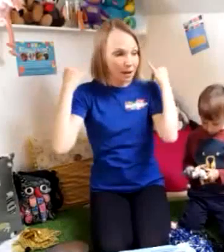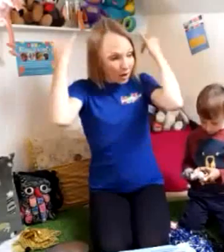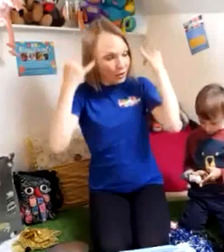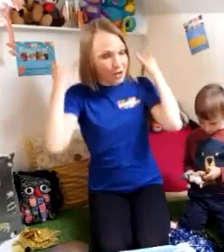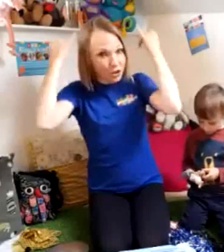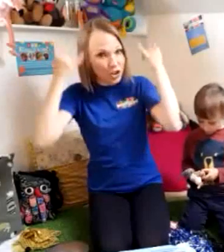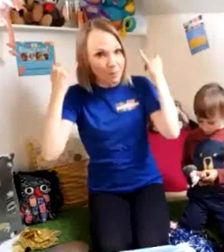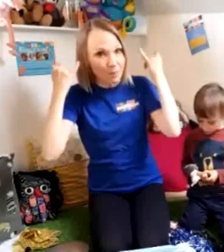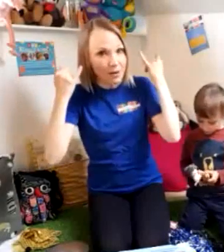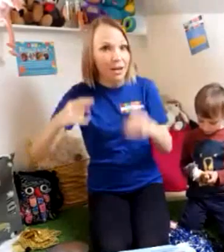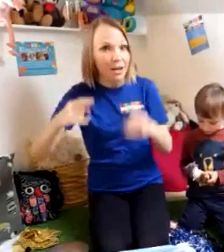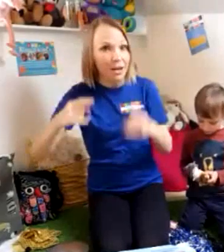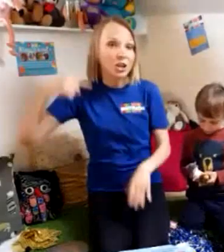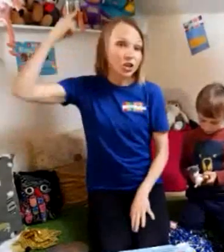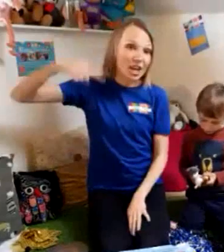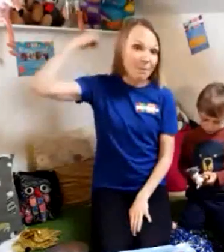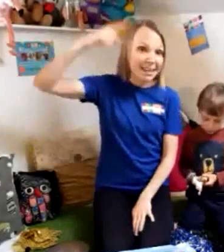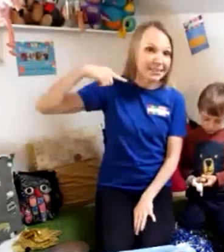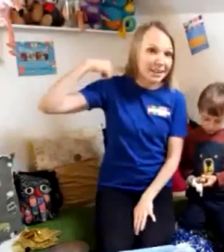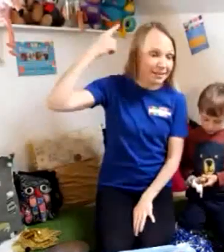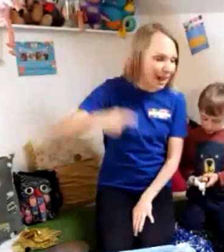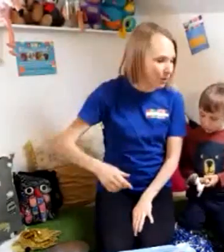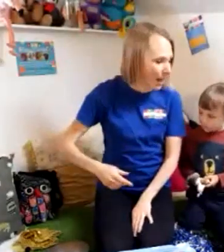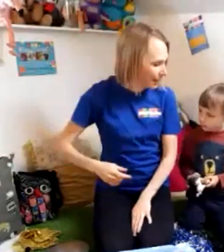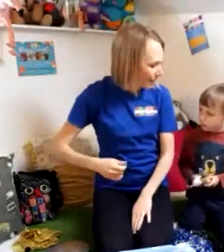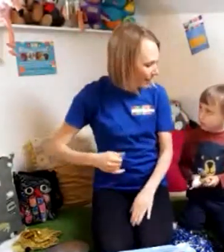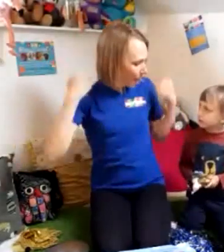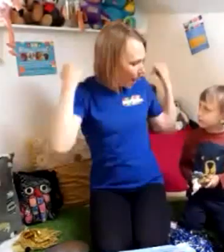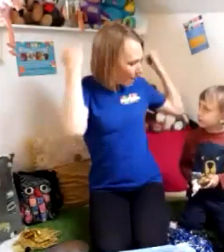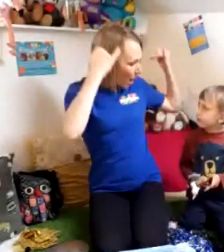The sheep, she makes a sound like this.